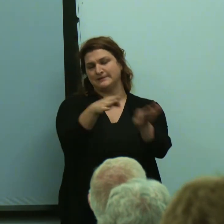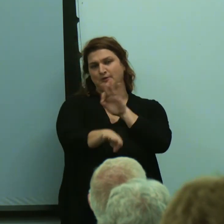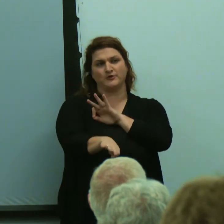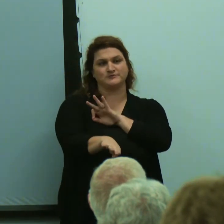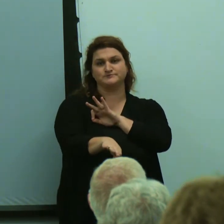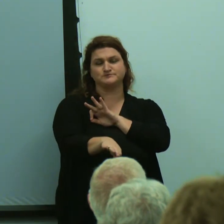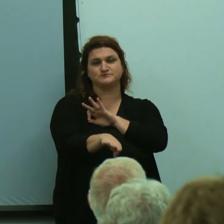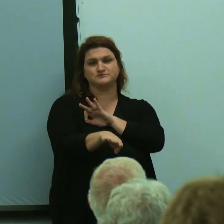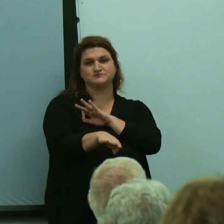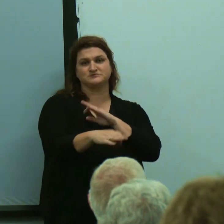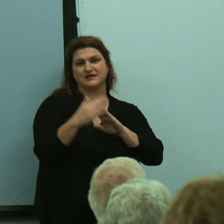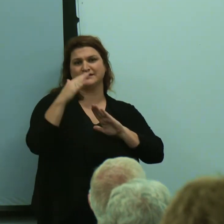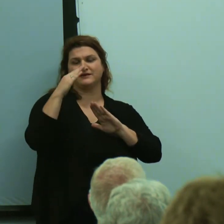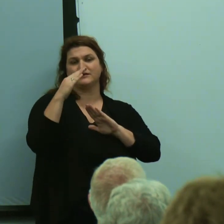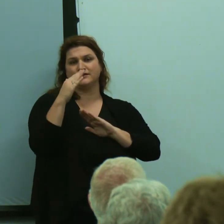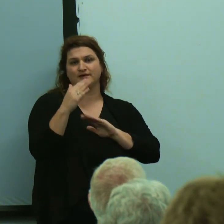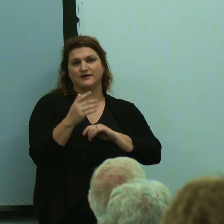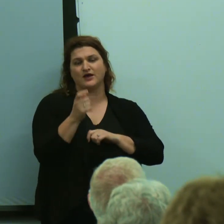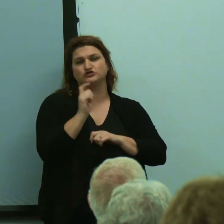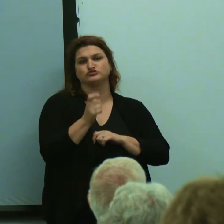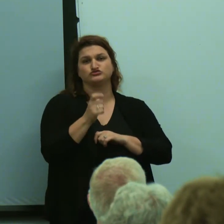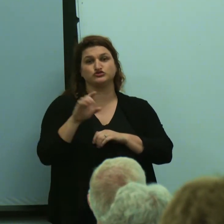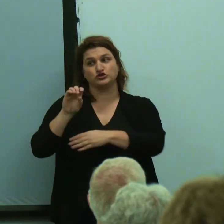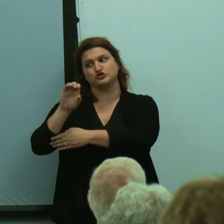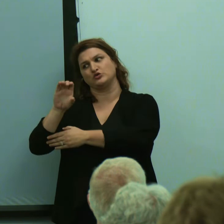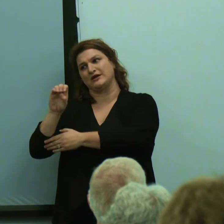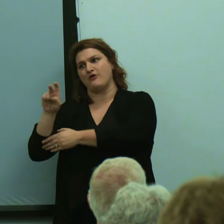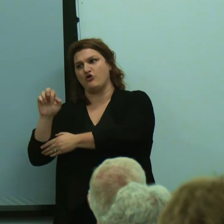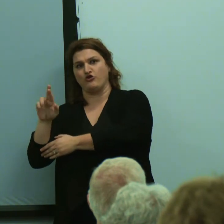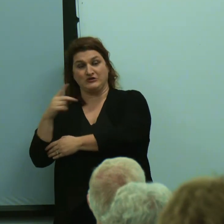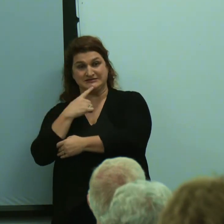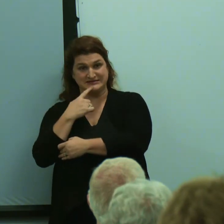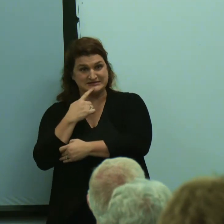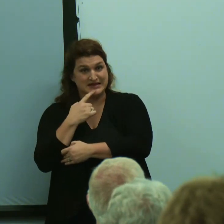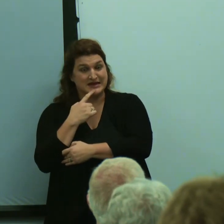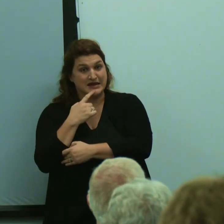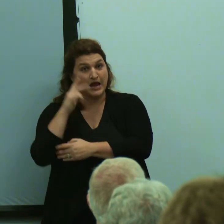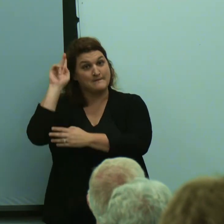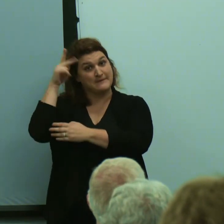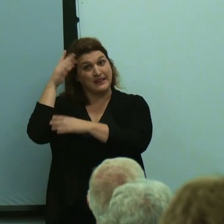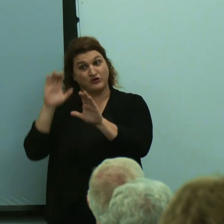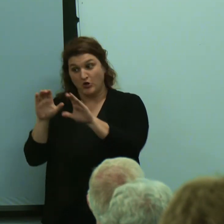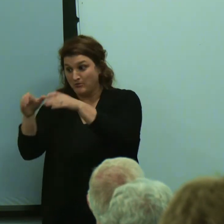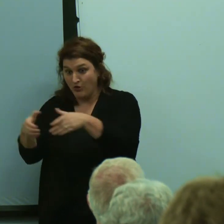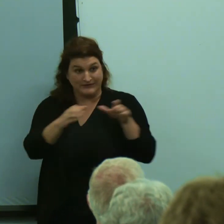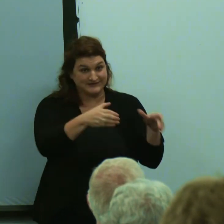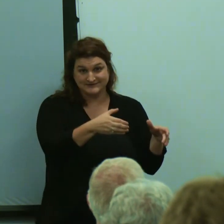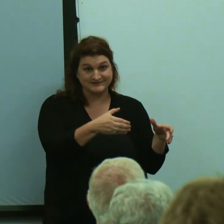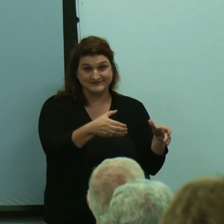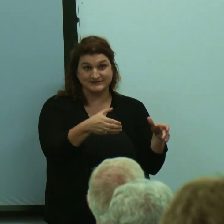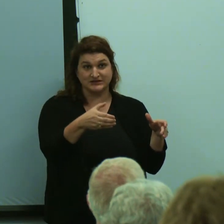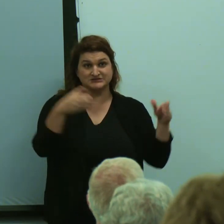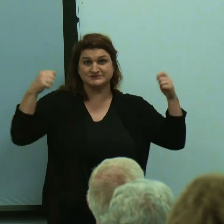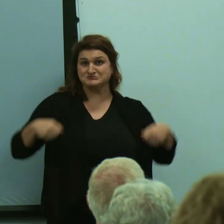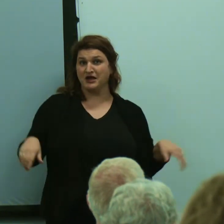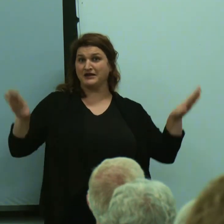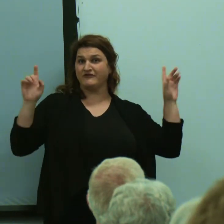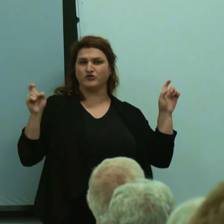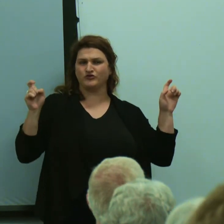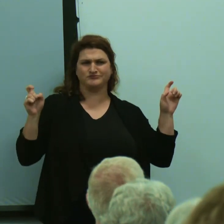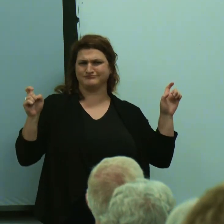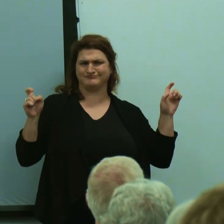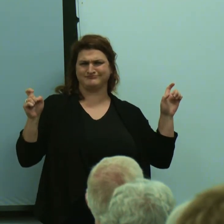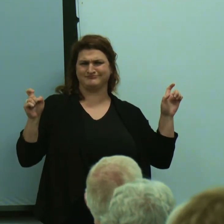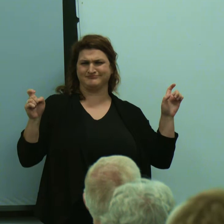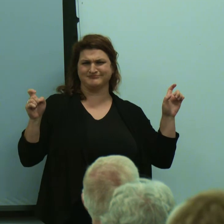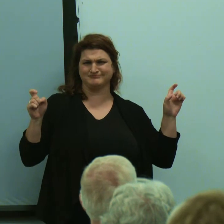And Justice O'Connor said it in her opinion. The political parties refuse to give up control. They insist on telling